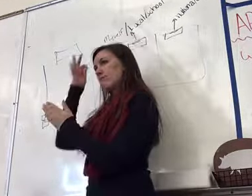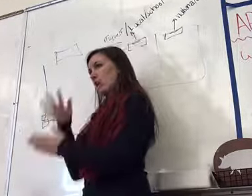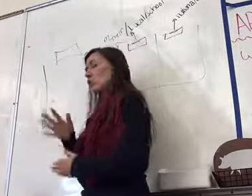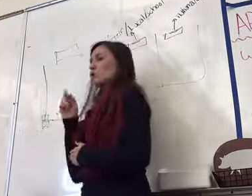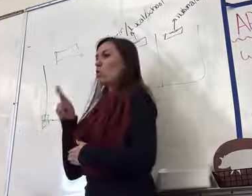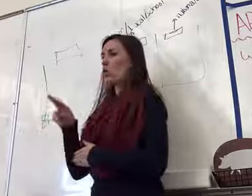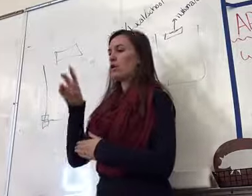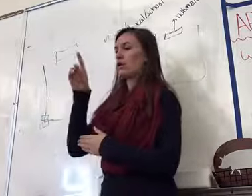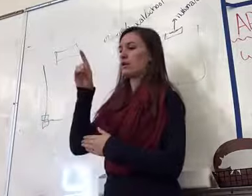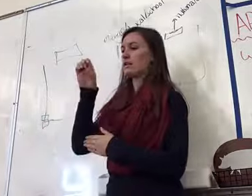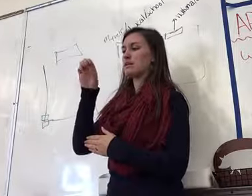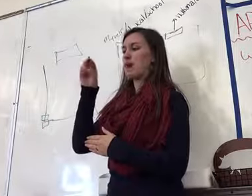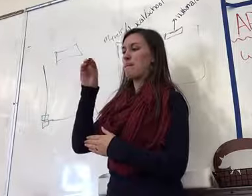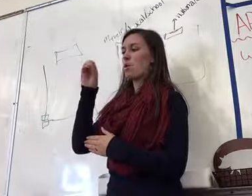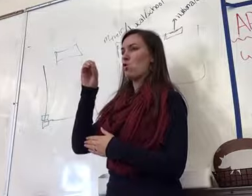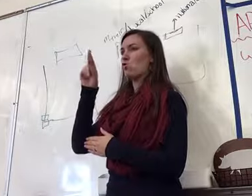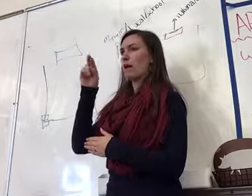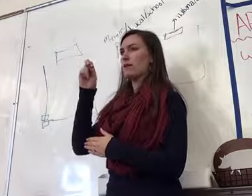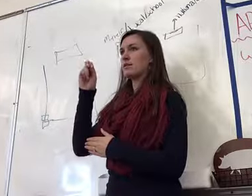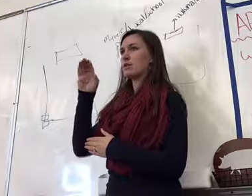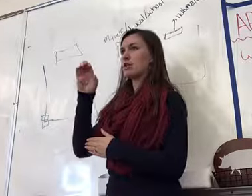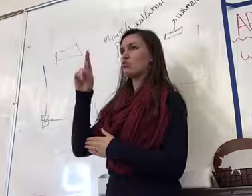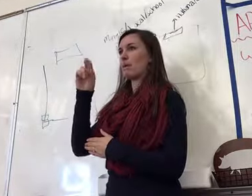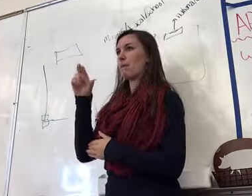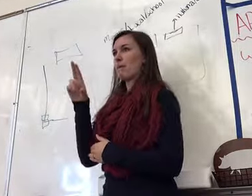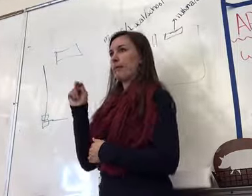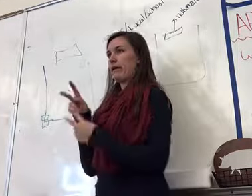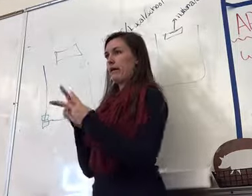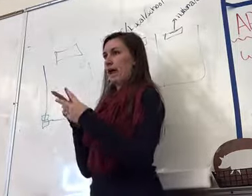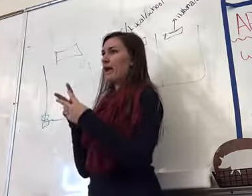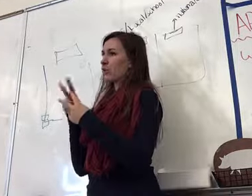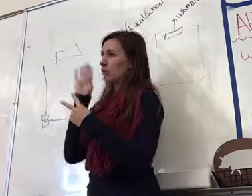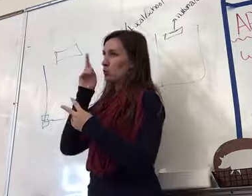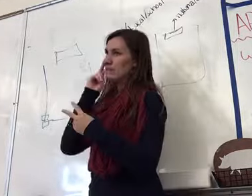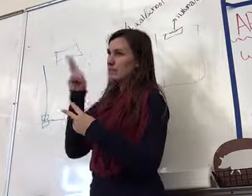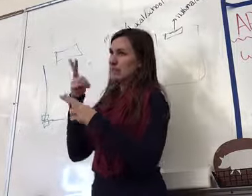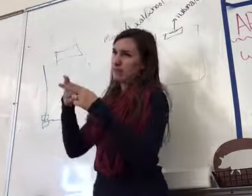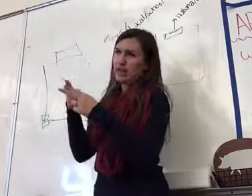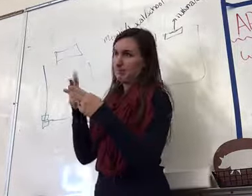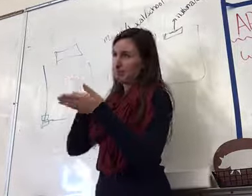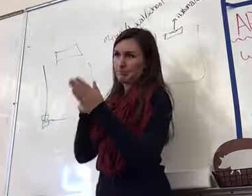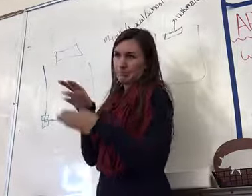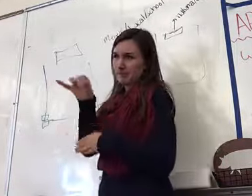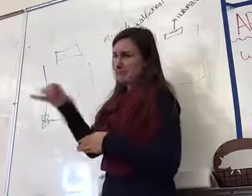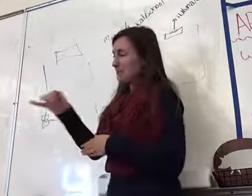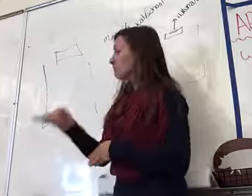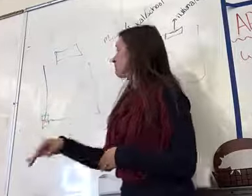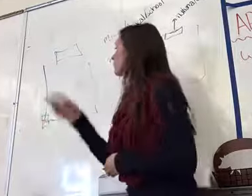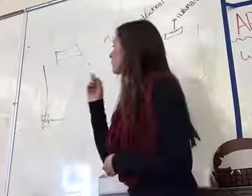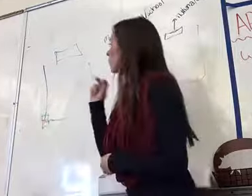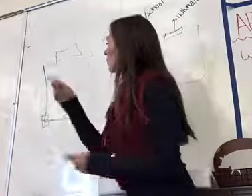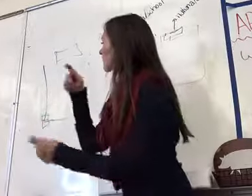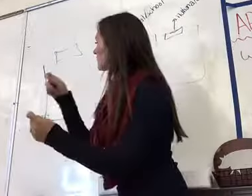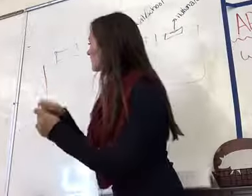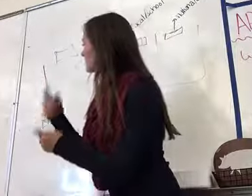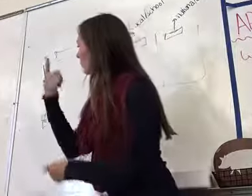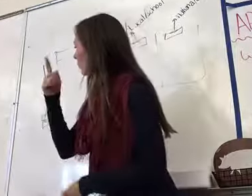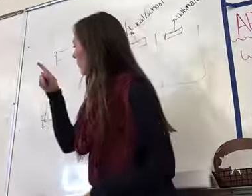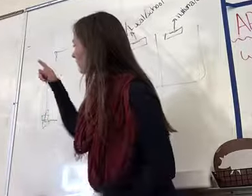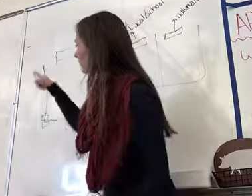Okay? Last two things, foreign policy and foreign affairs. We're going to start with the specific one as the Citizen Genet